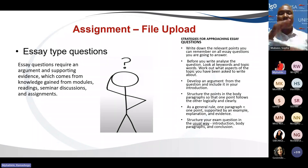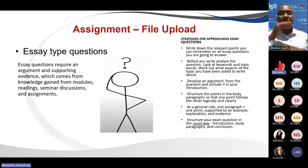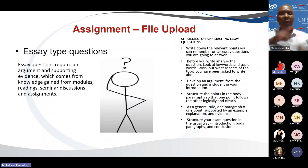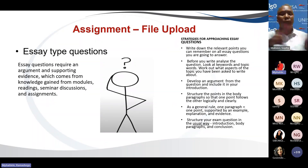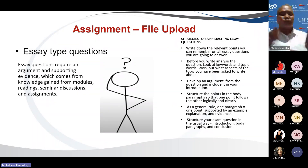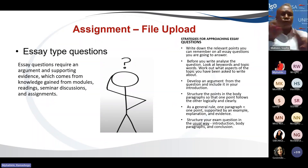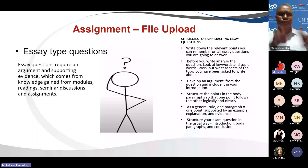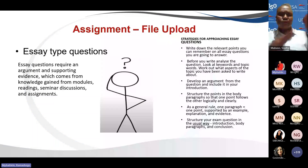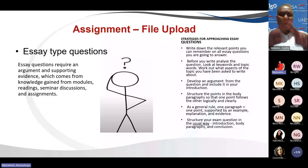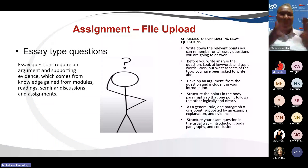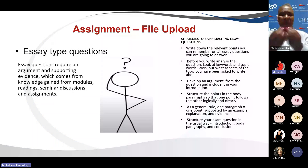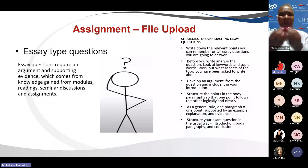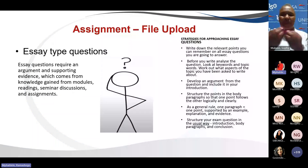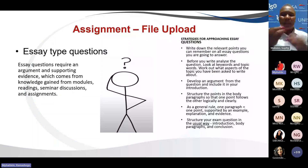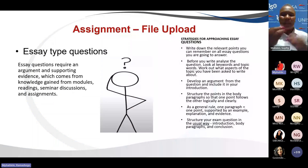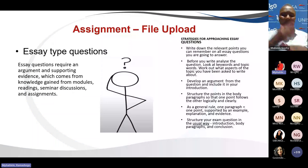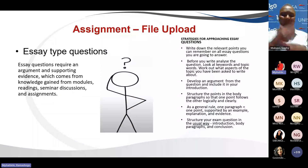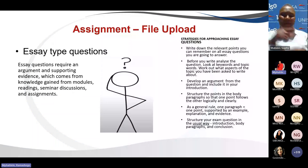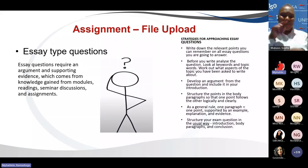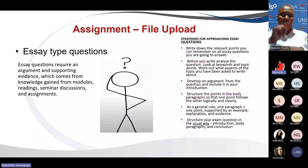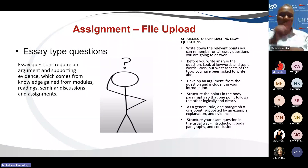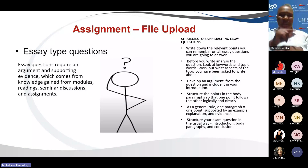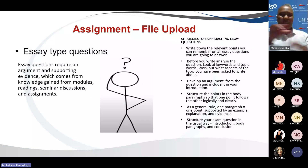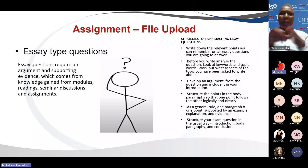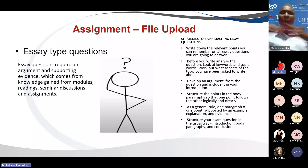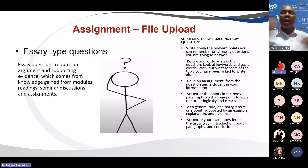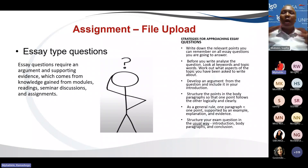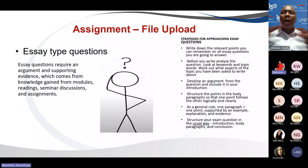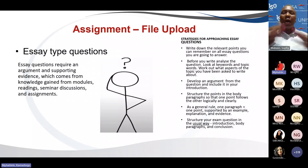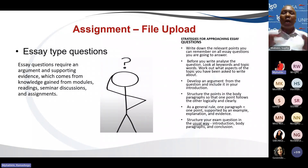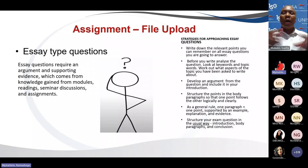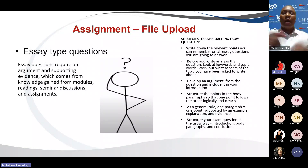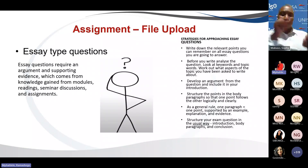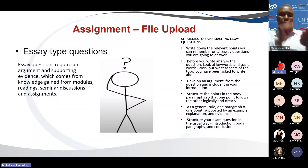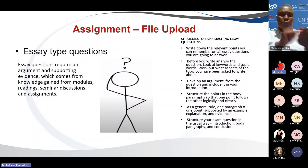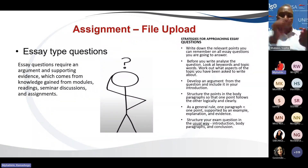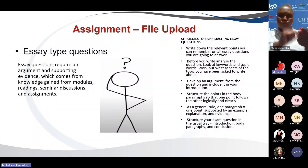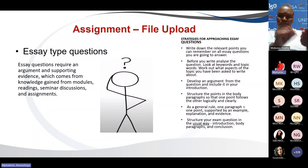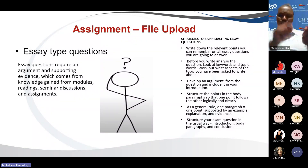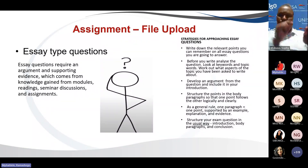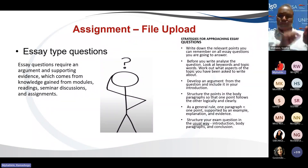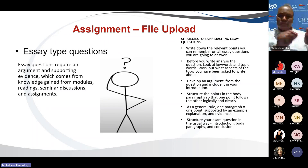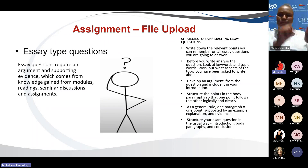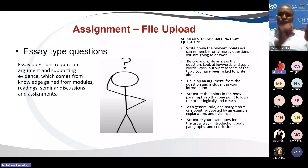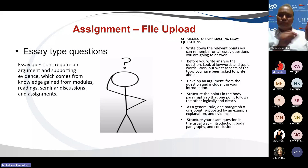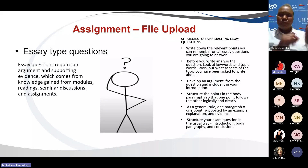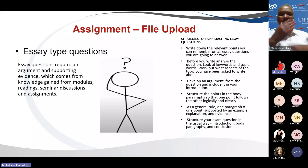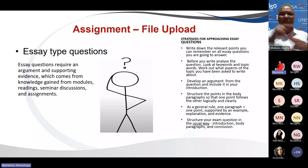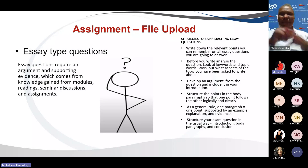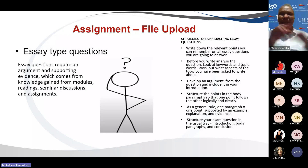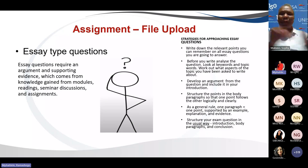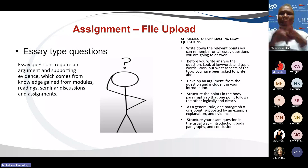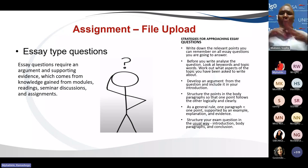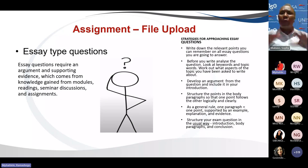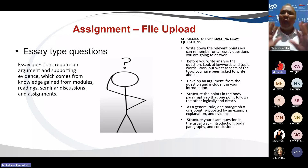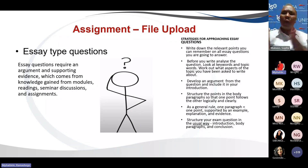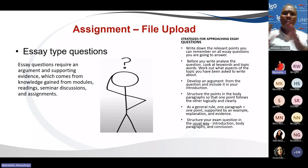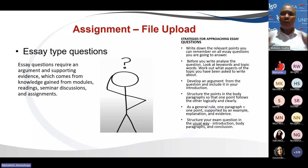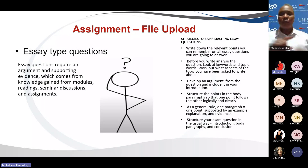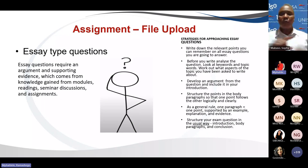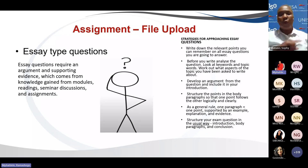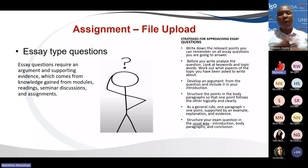the things that makes it relevant. What do? You jot them down. What makes it relevant? It makes it relevant